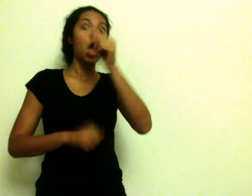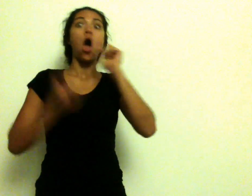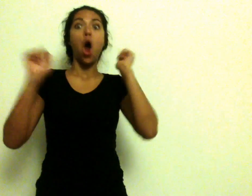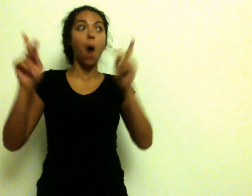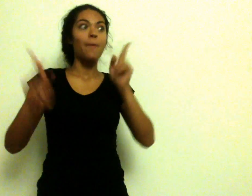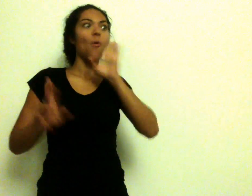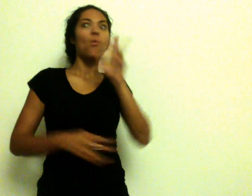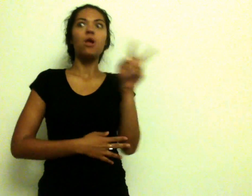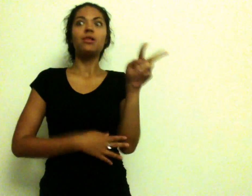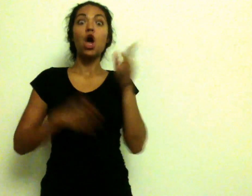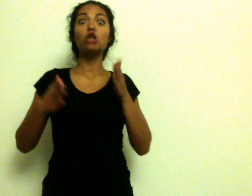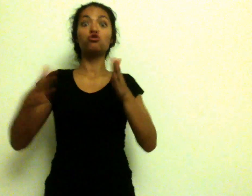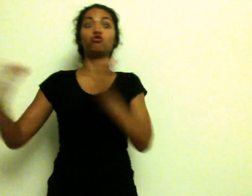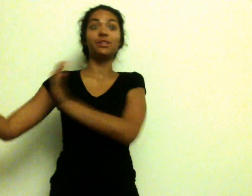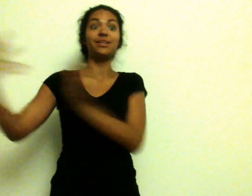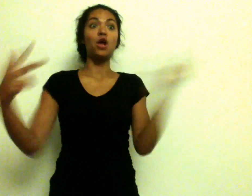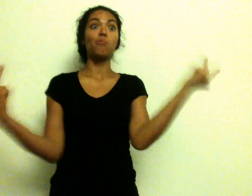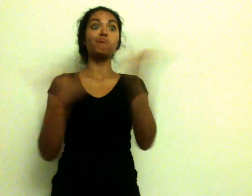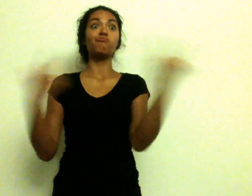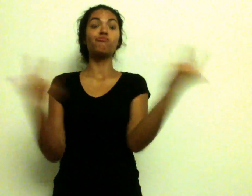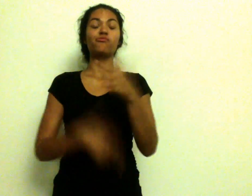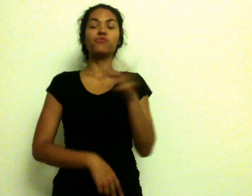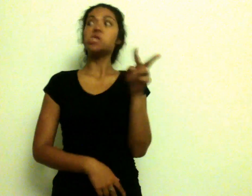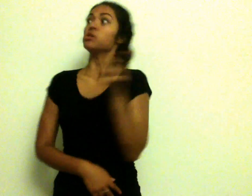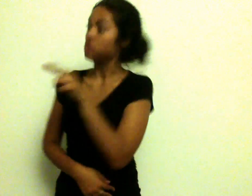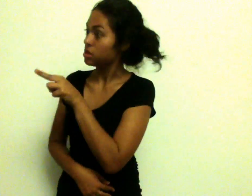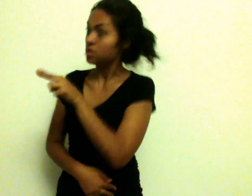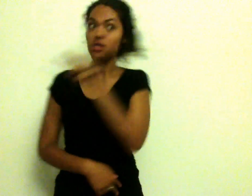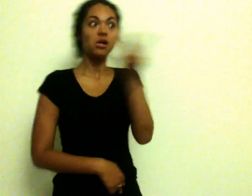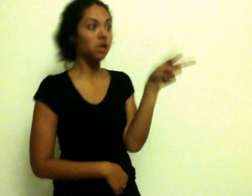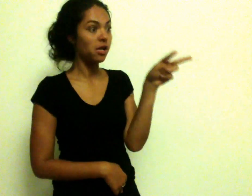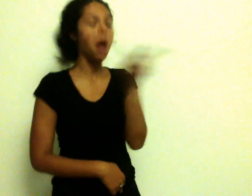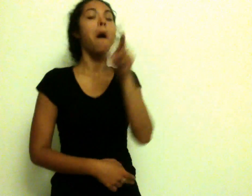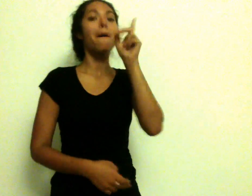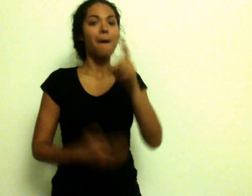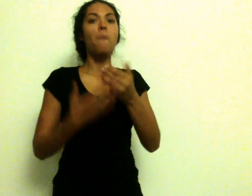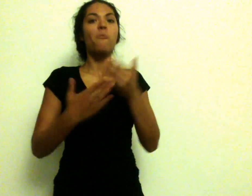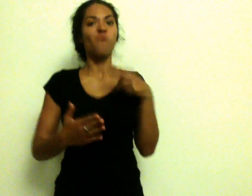street. It is either the bus or me, not both of us. One of the two.